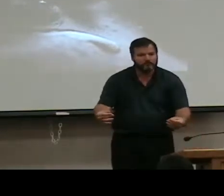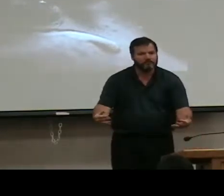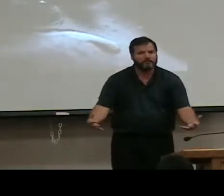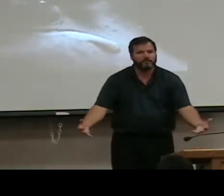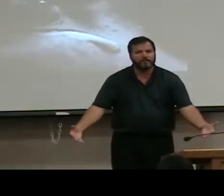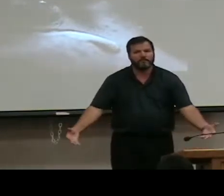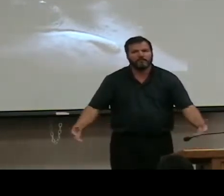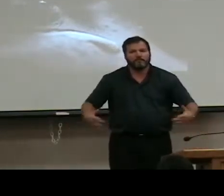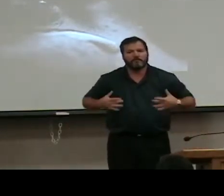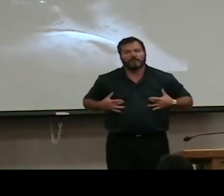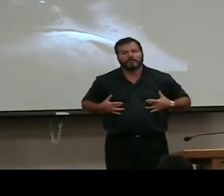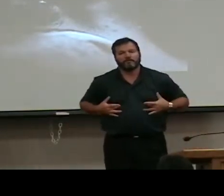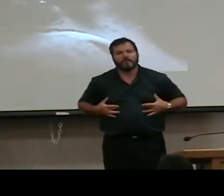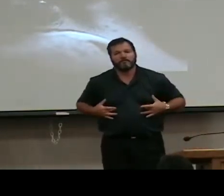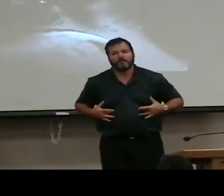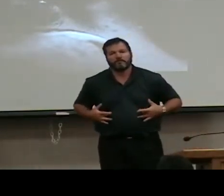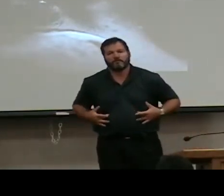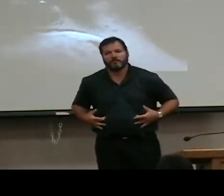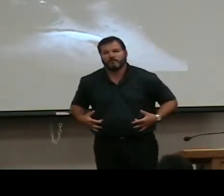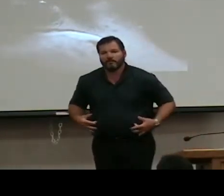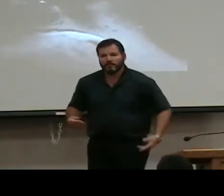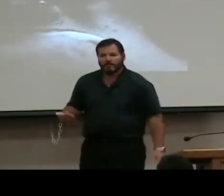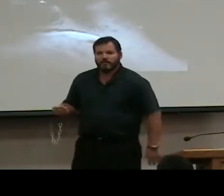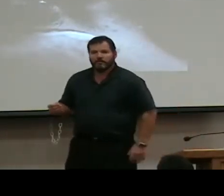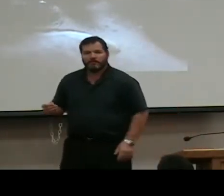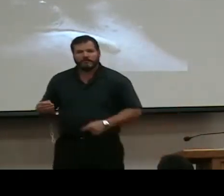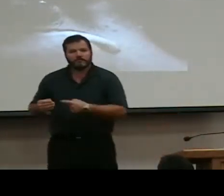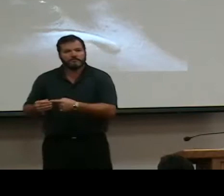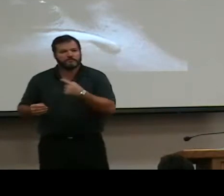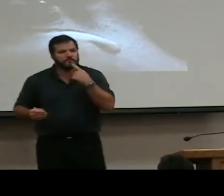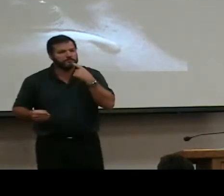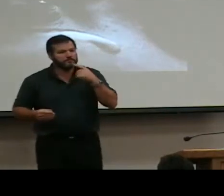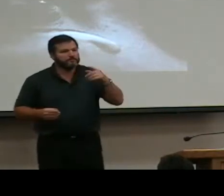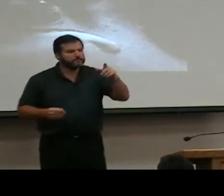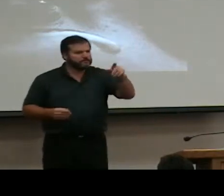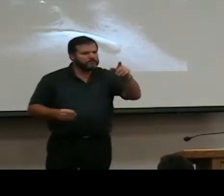jaws dropped. I was depressed. It said,